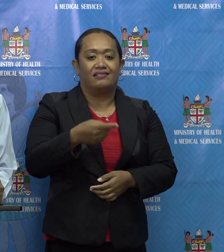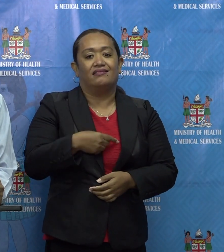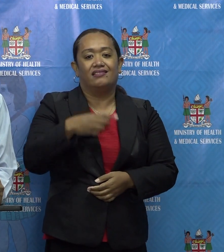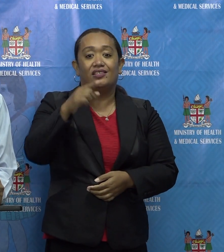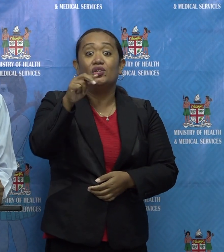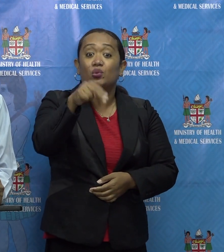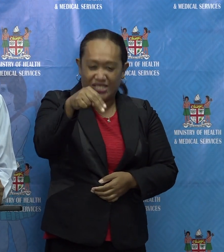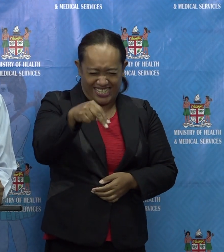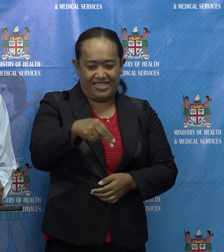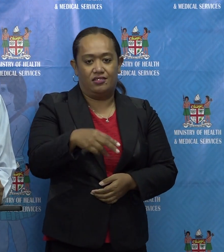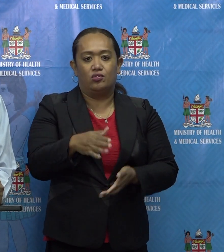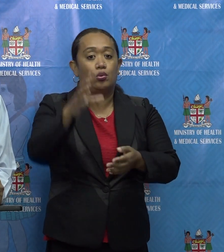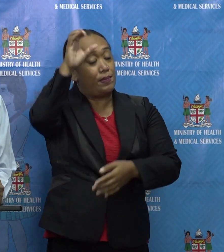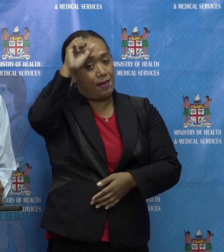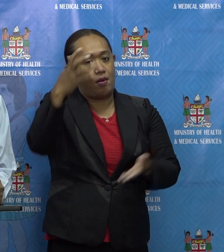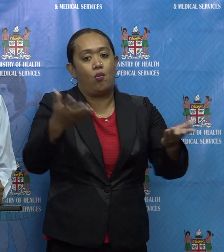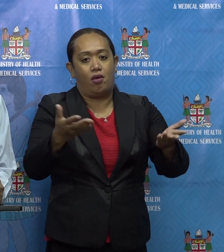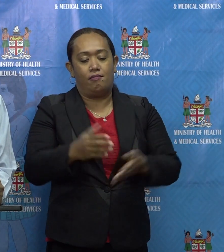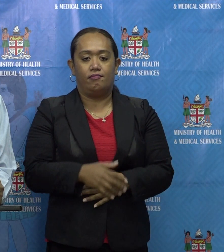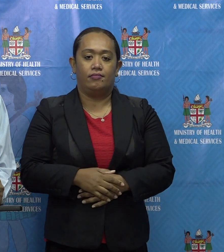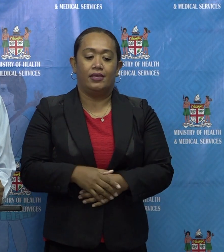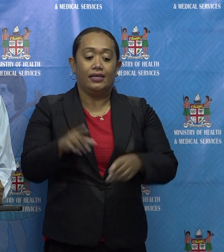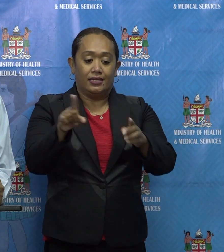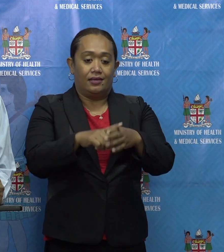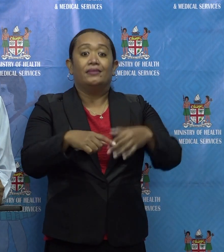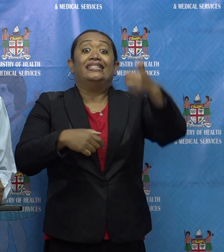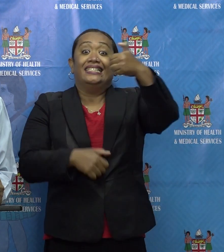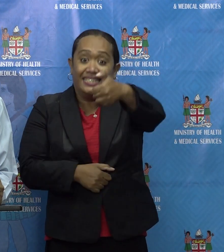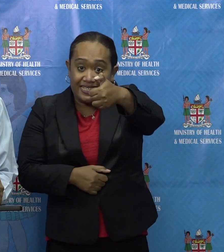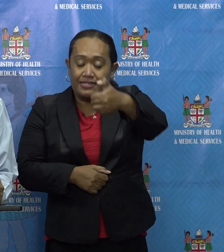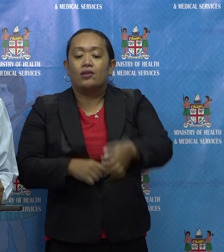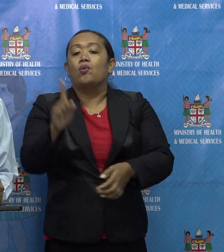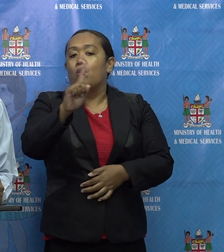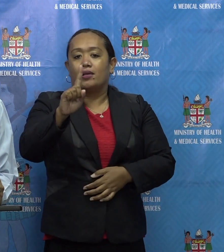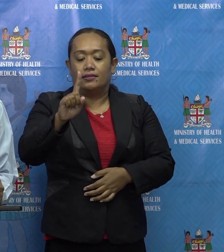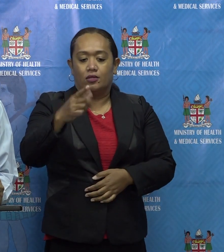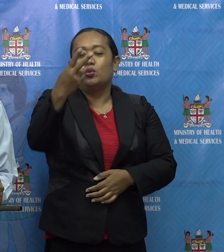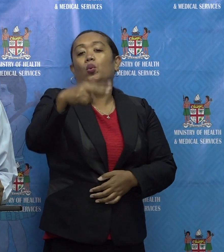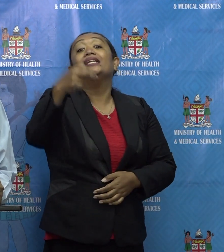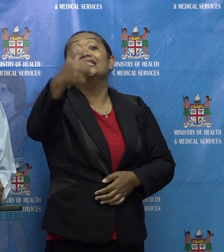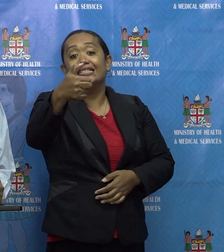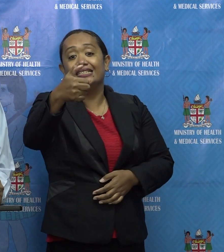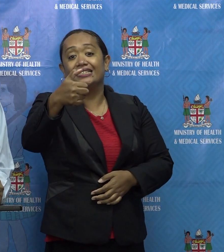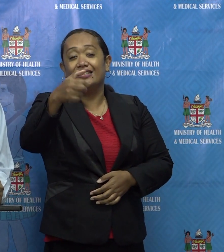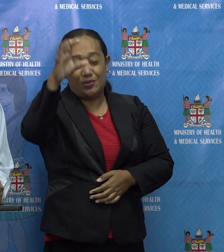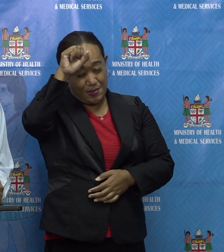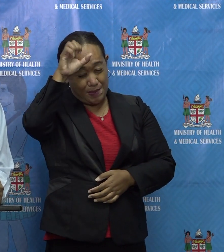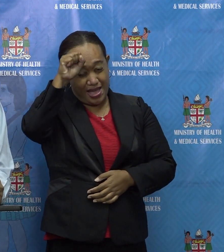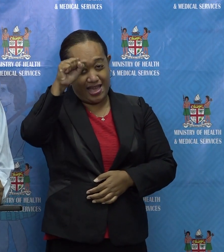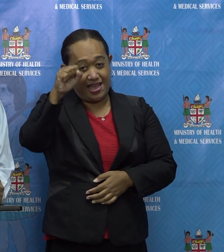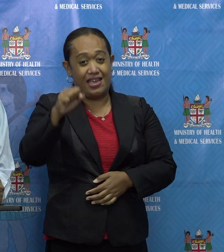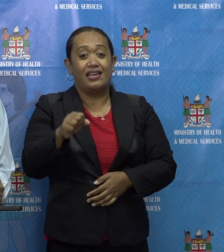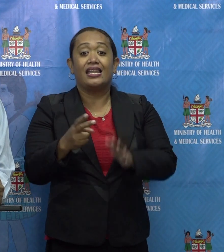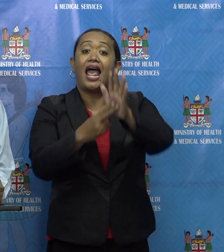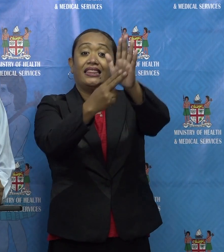The sixth case is a 26-year-old male and is the husband of a previously announced local case, case number 75, from Kerembula,